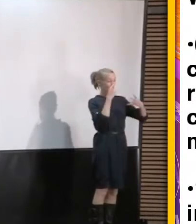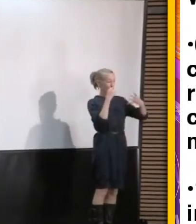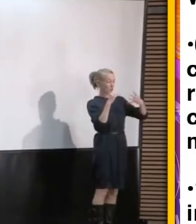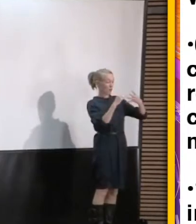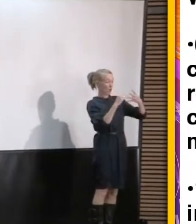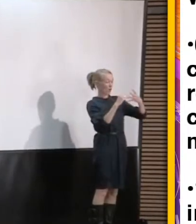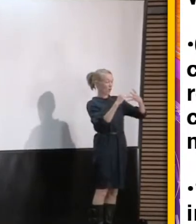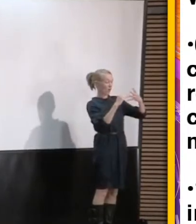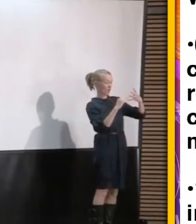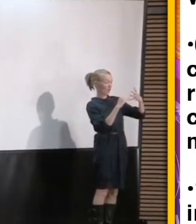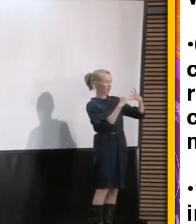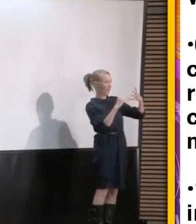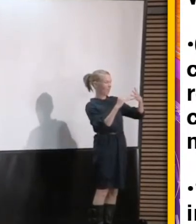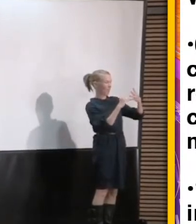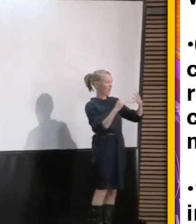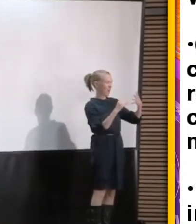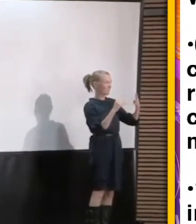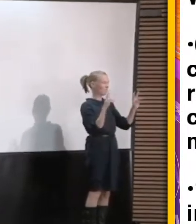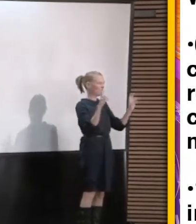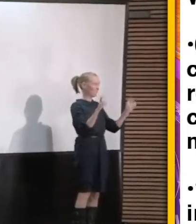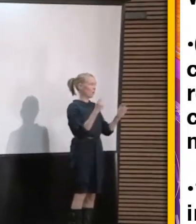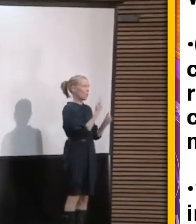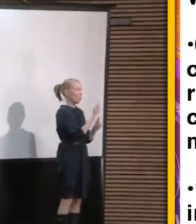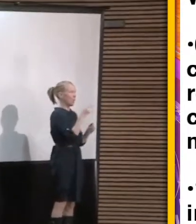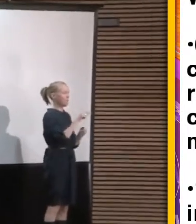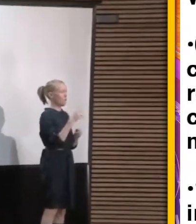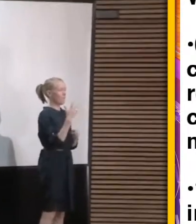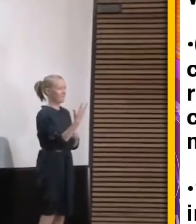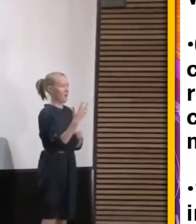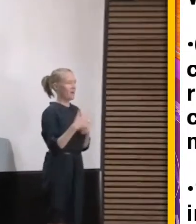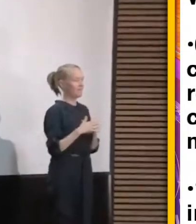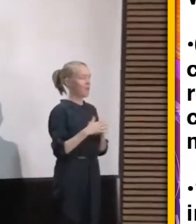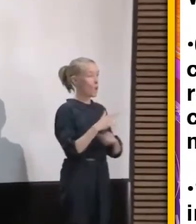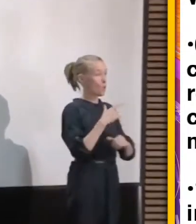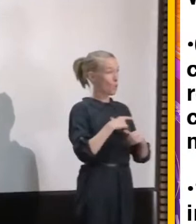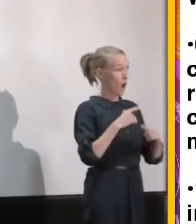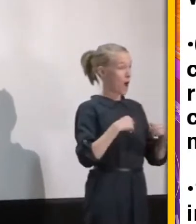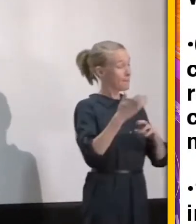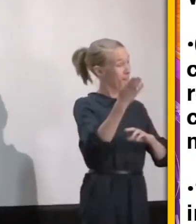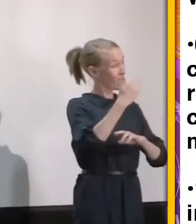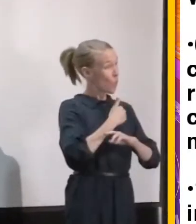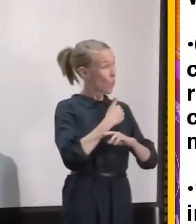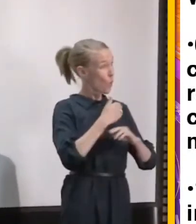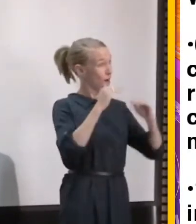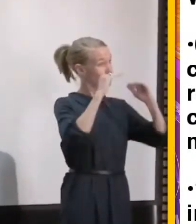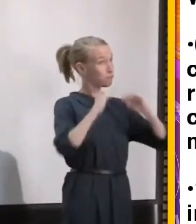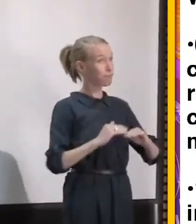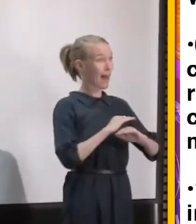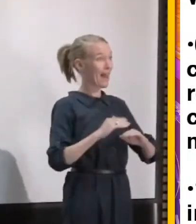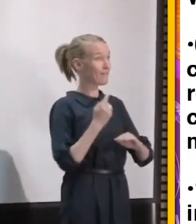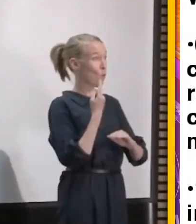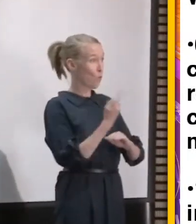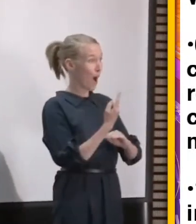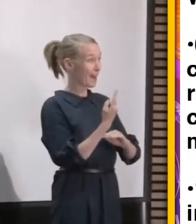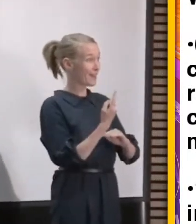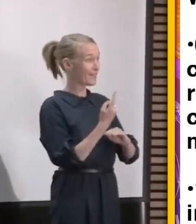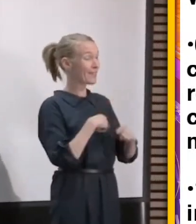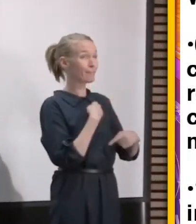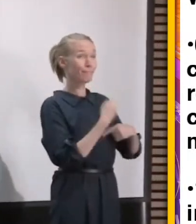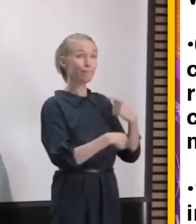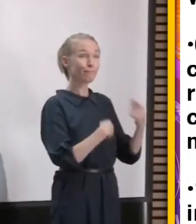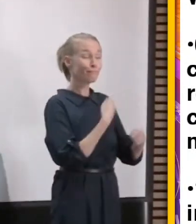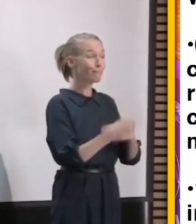that we did well in being able to get back to level 1, and we spent quite a lot of time in level 1. And what we want to do is